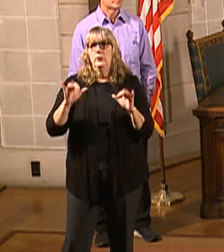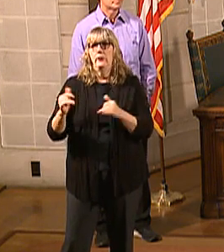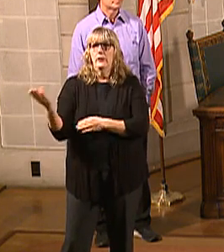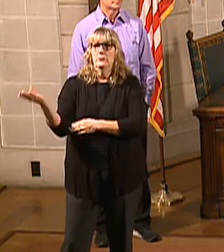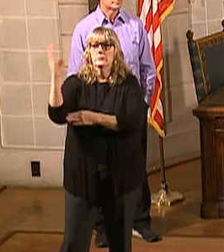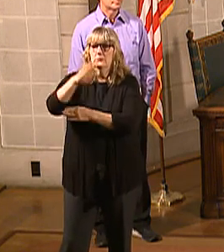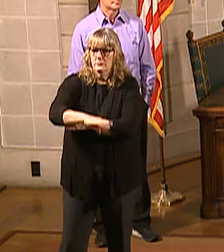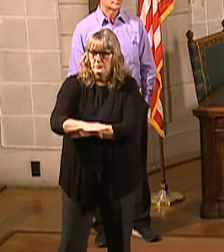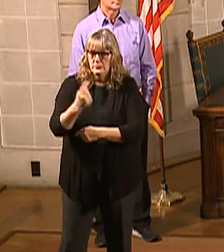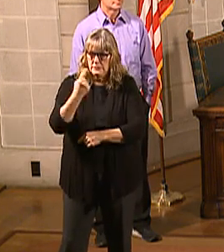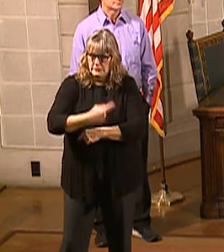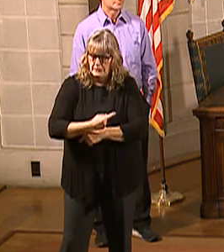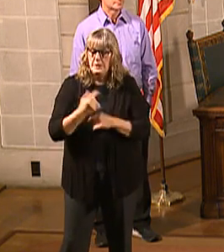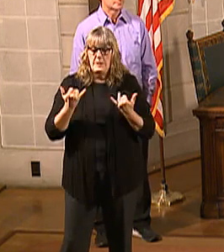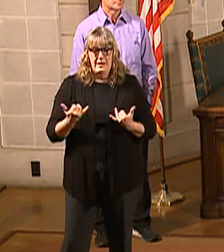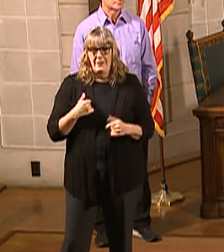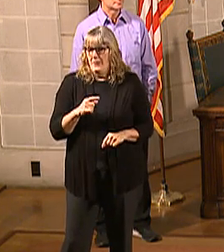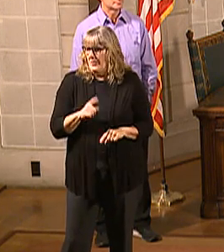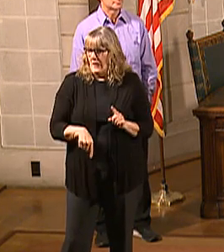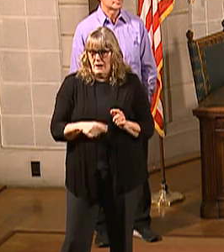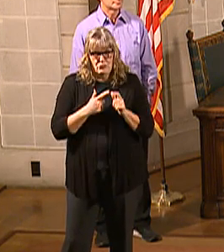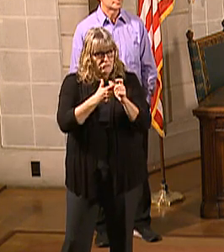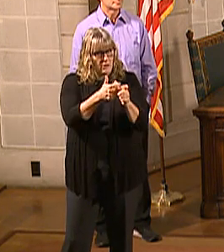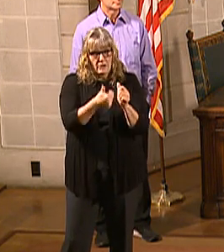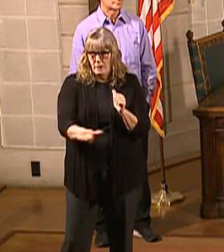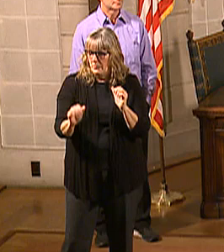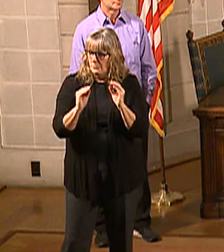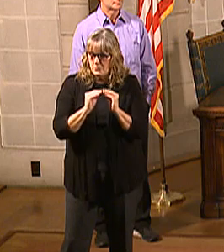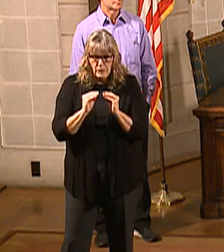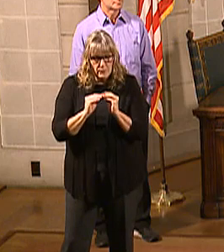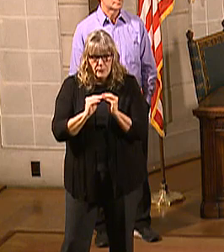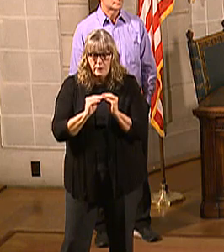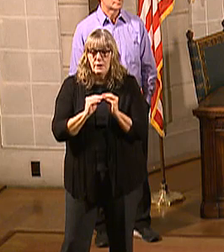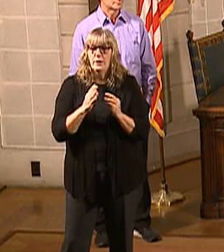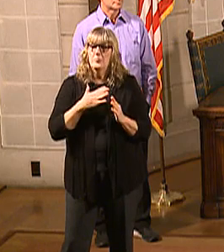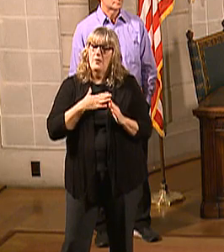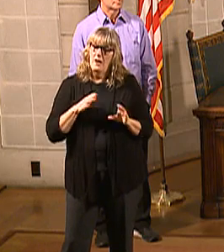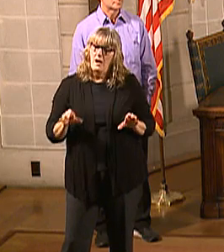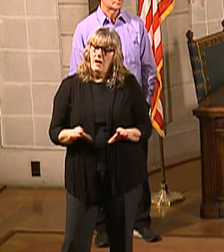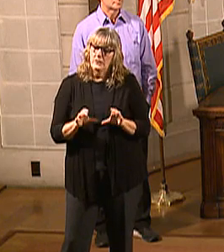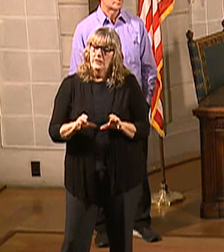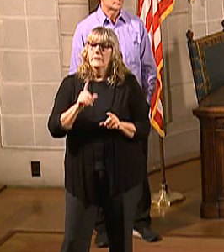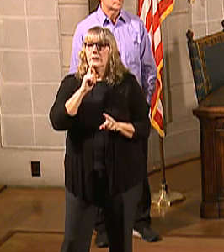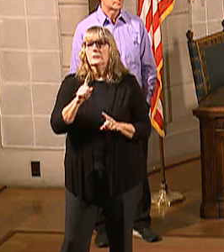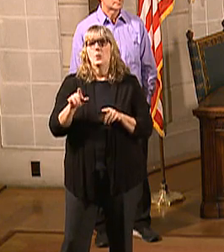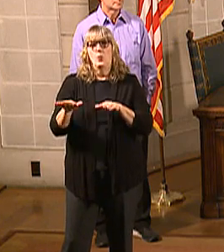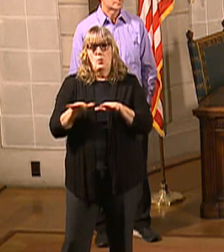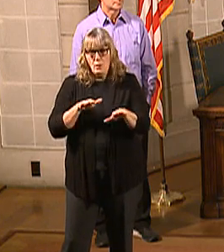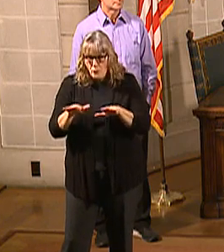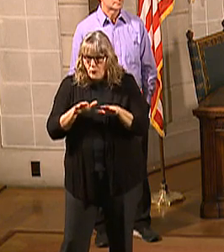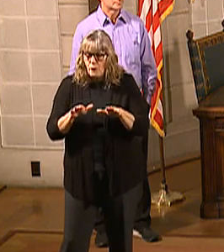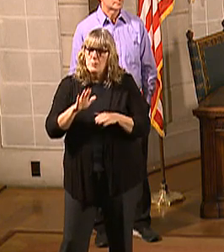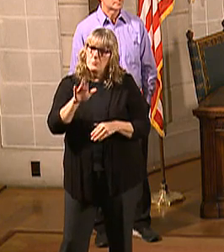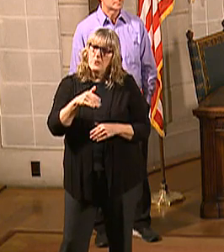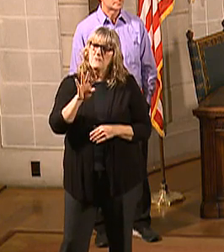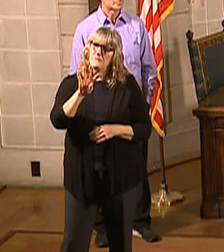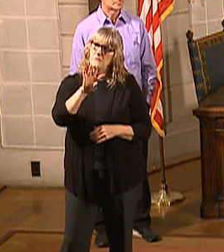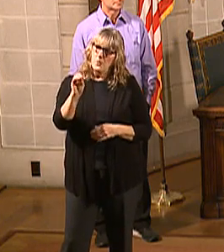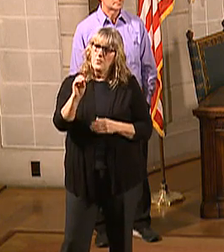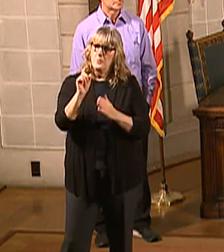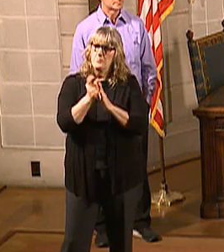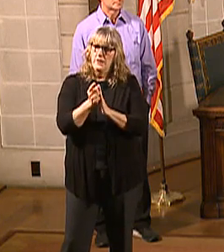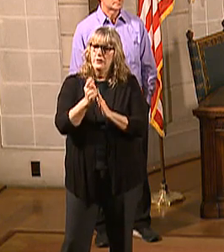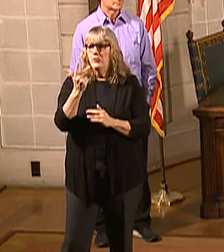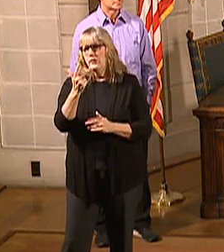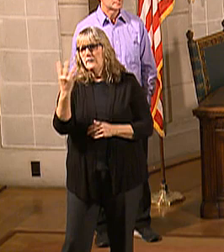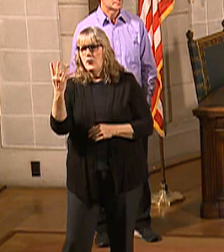day. Now that I can't do that anymore, my activity consists of walking about 40 minutes,